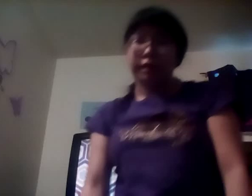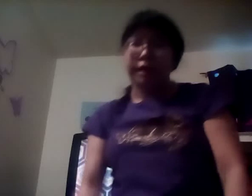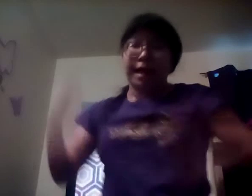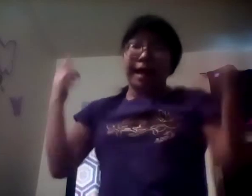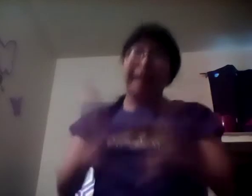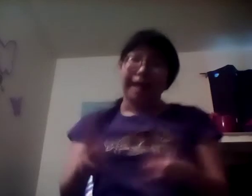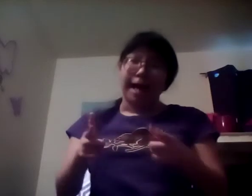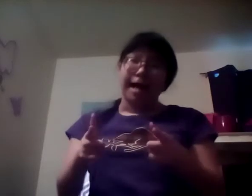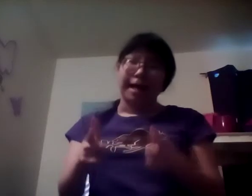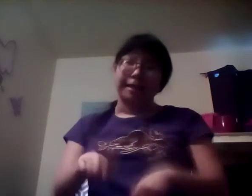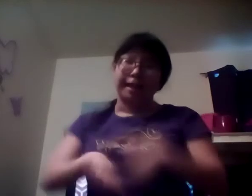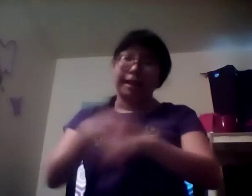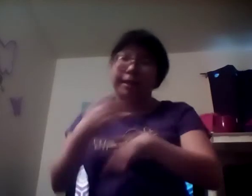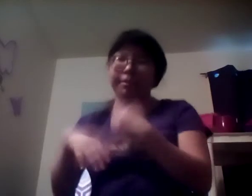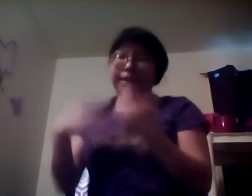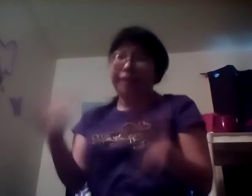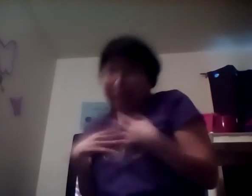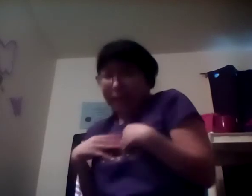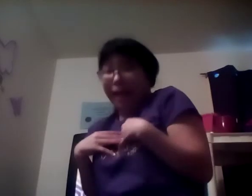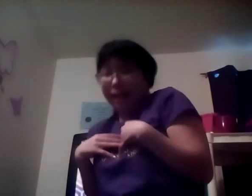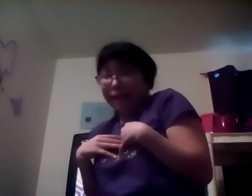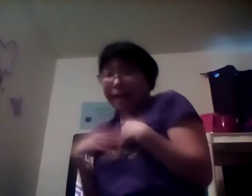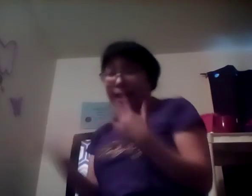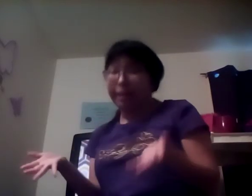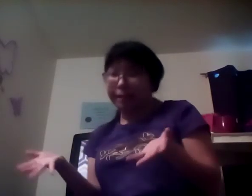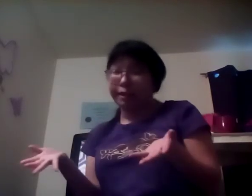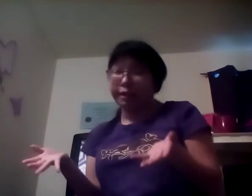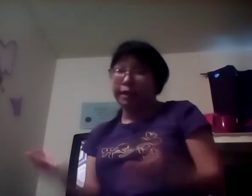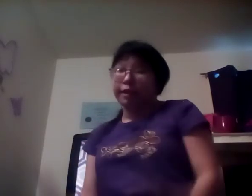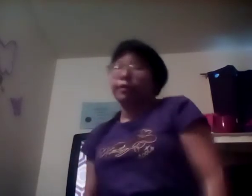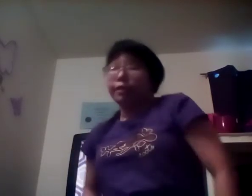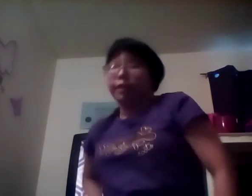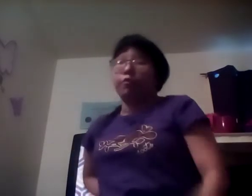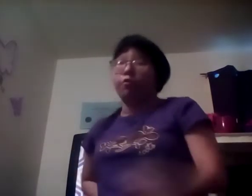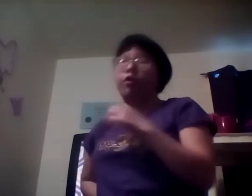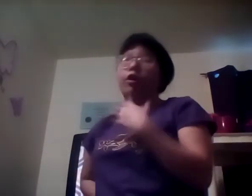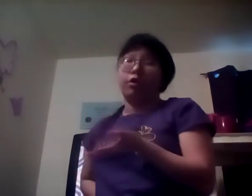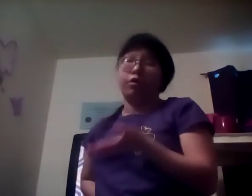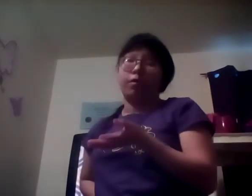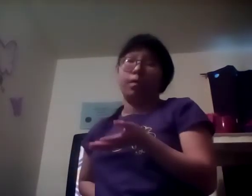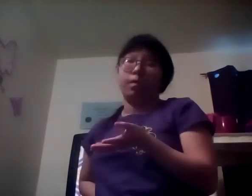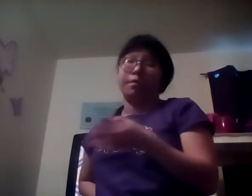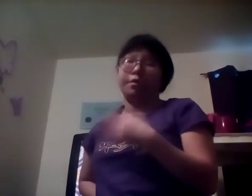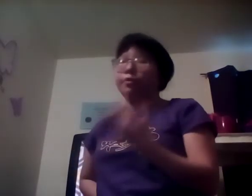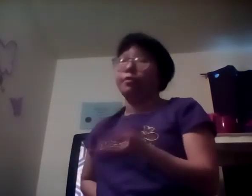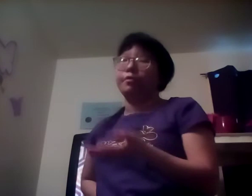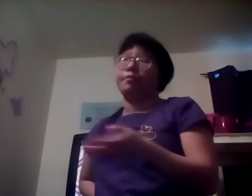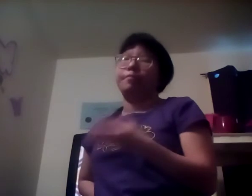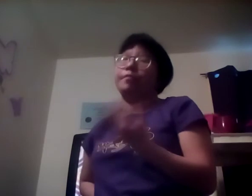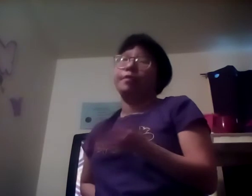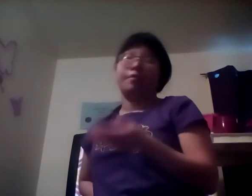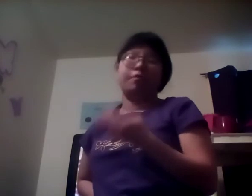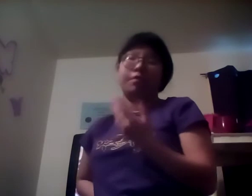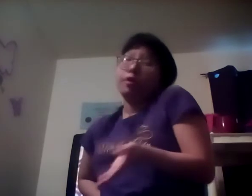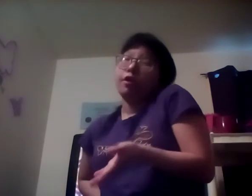Hey guys, I'm Shayna Kayla, because you all not